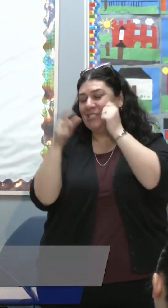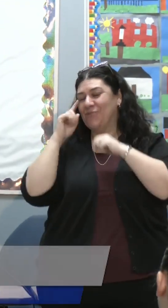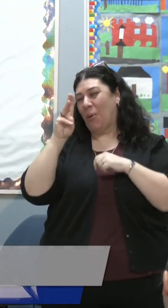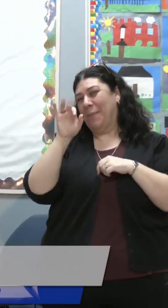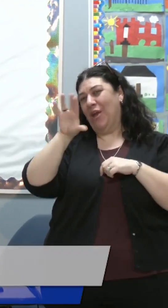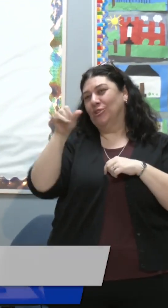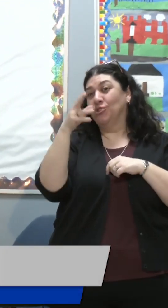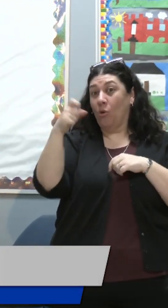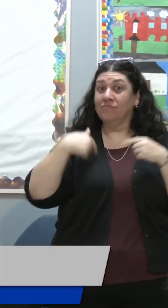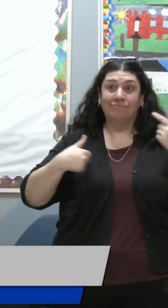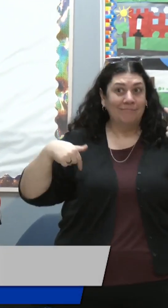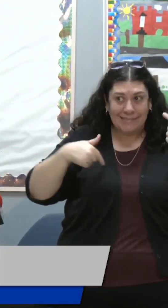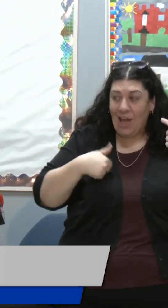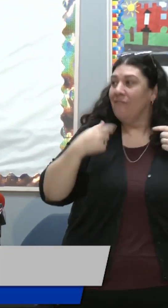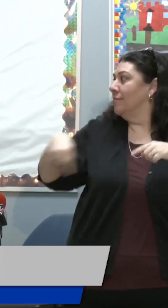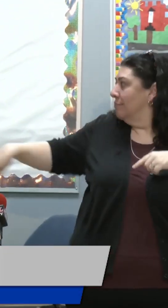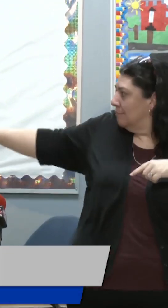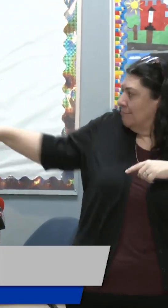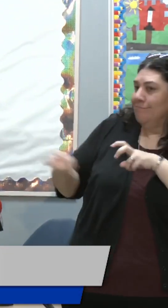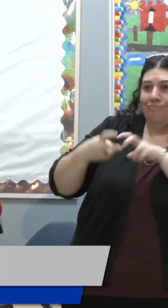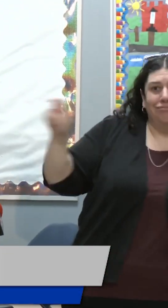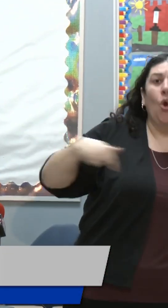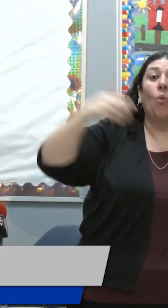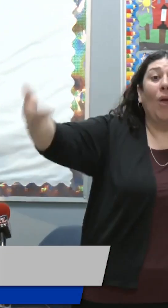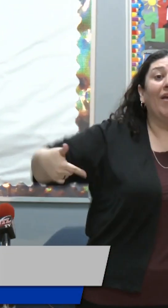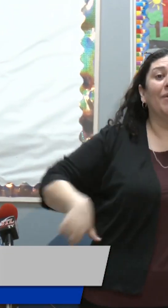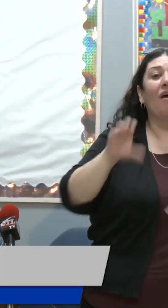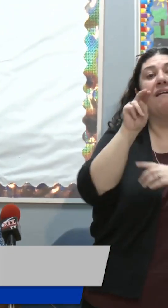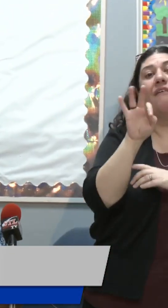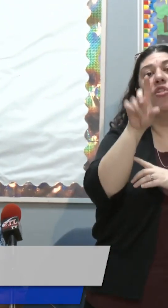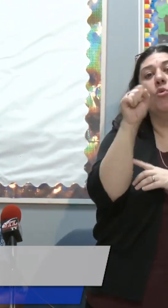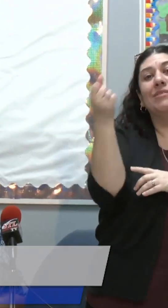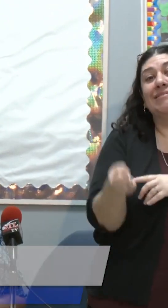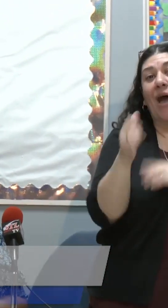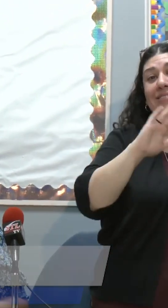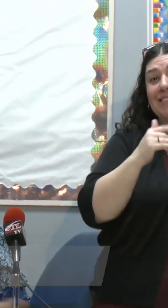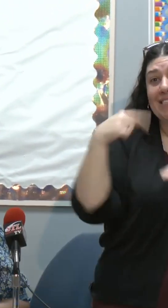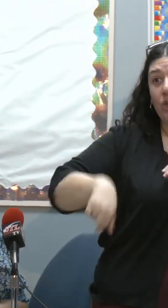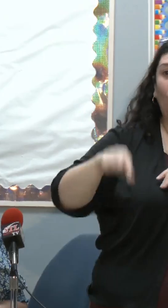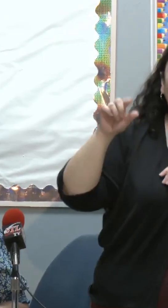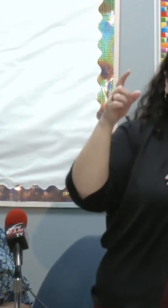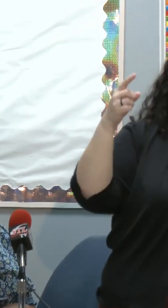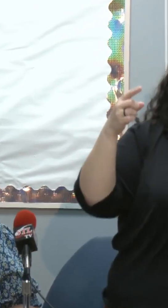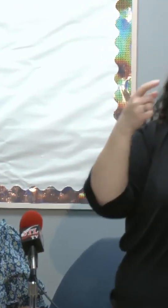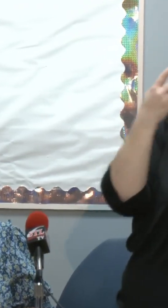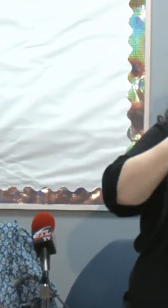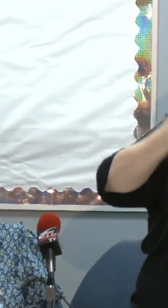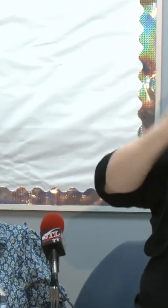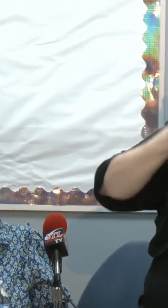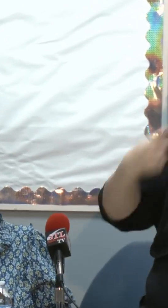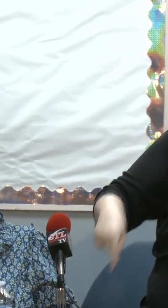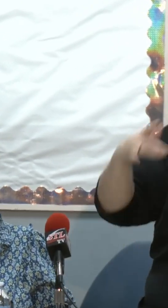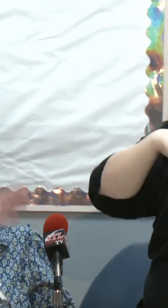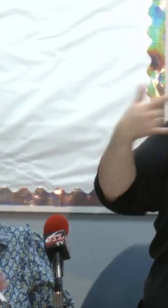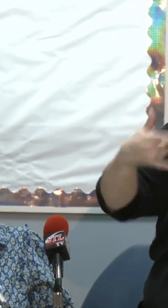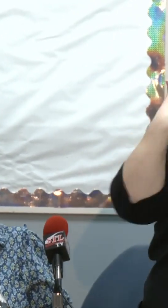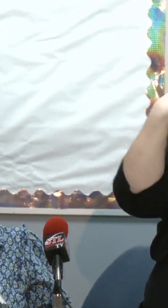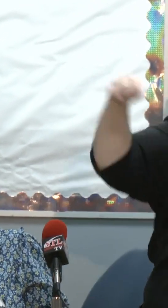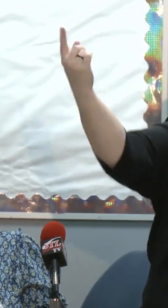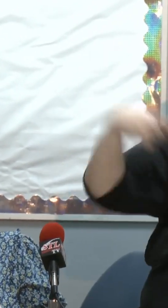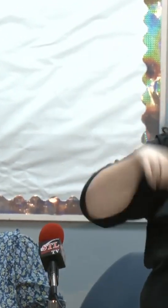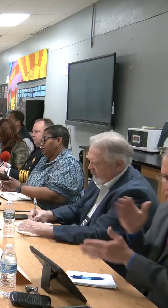myself and the entire administration, we want to welcome you to Confluence Academy South City to our quarterly cabinet and community event. Thank you all for being here. Give